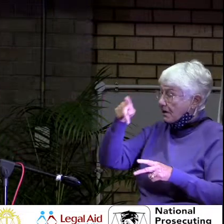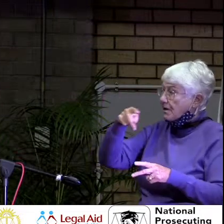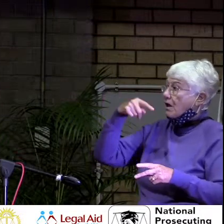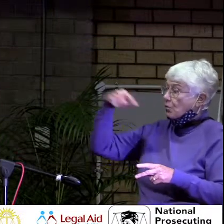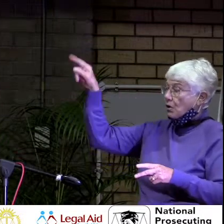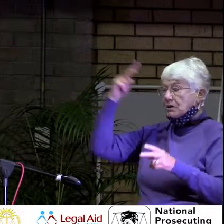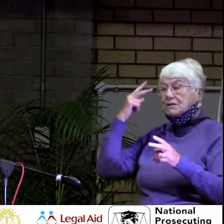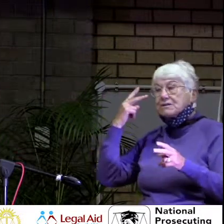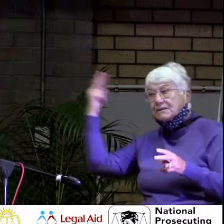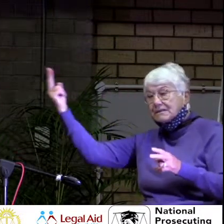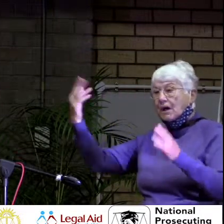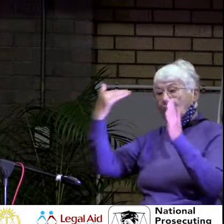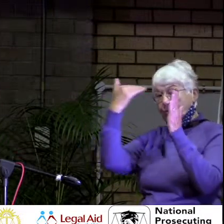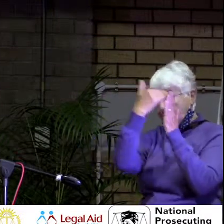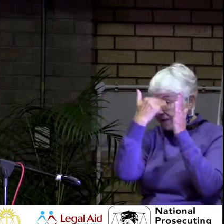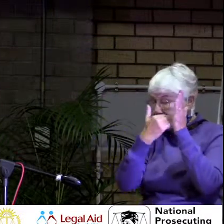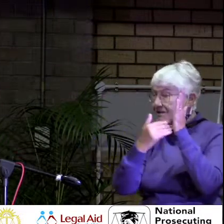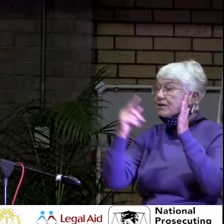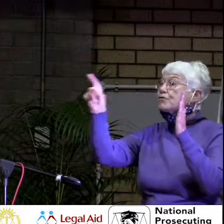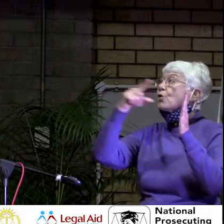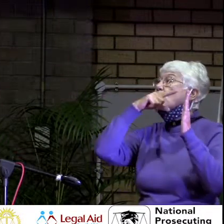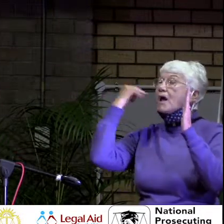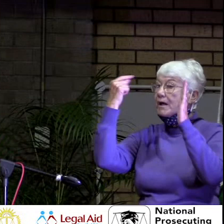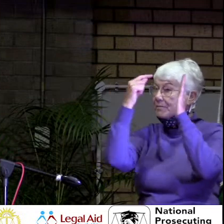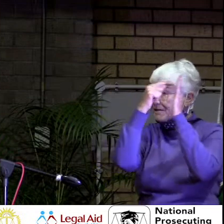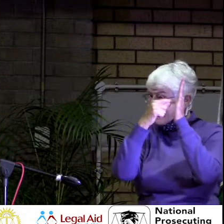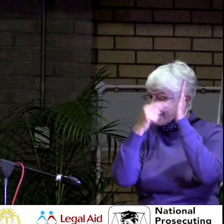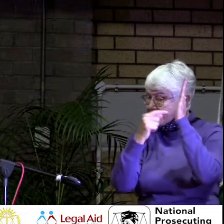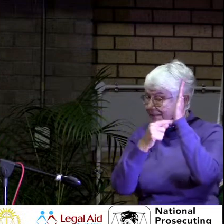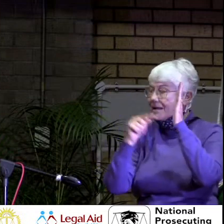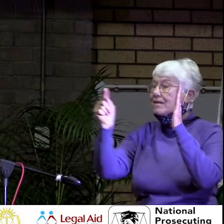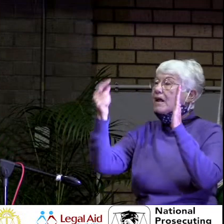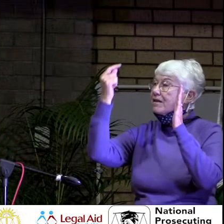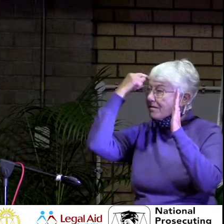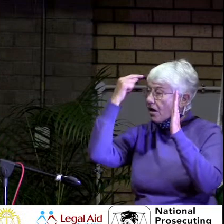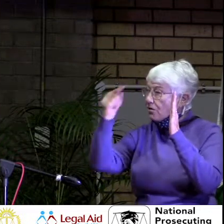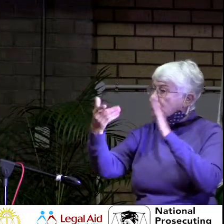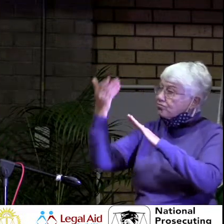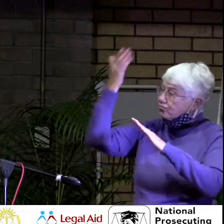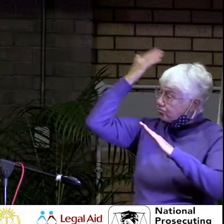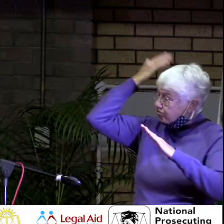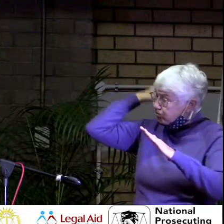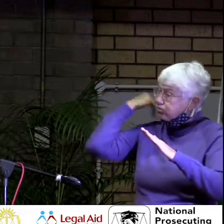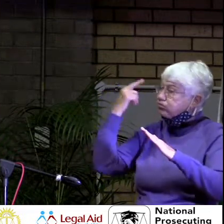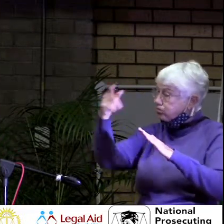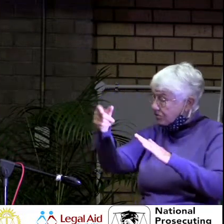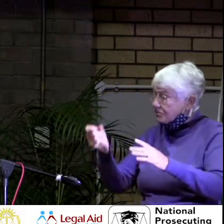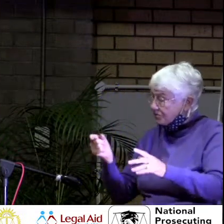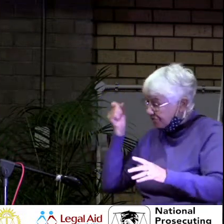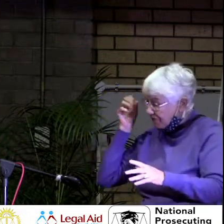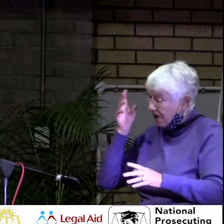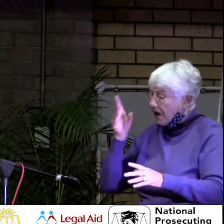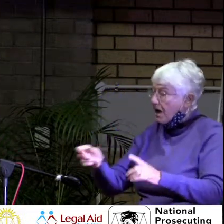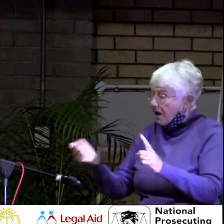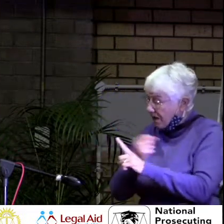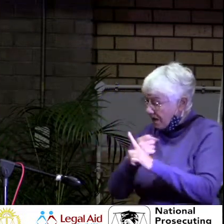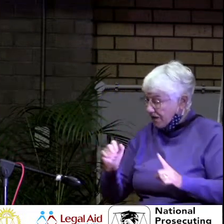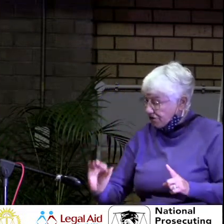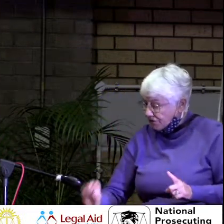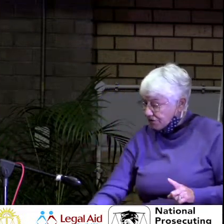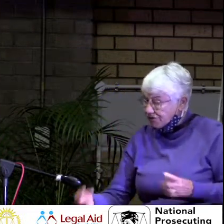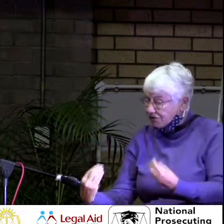It was children and people with mental disabilities. What we've done is to change that, and now any